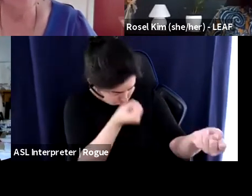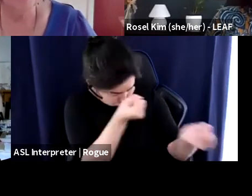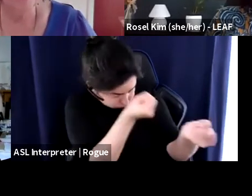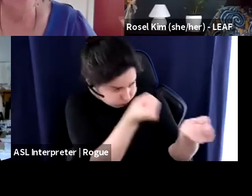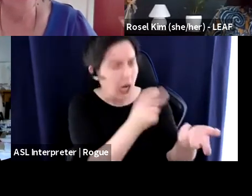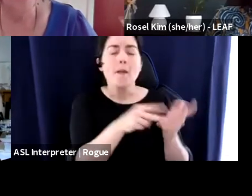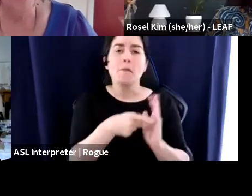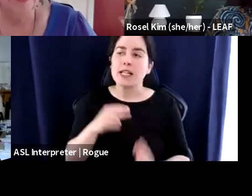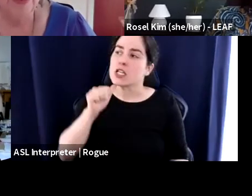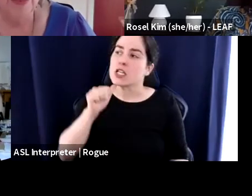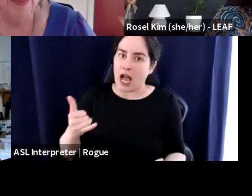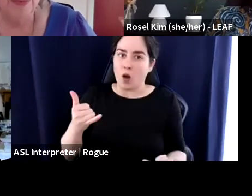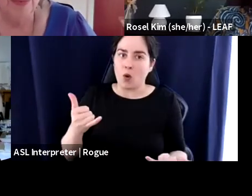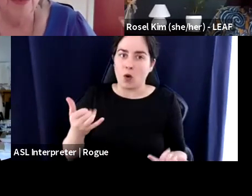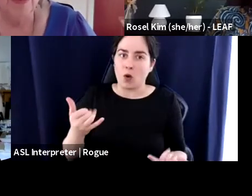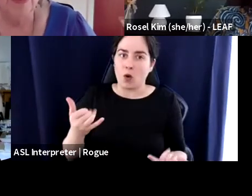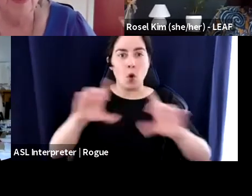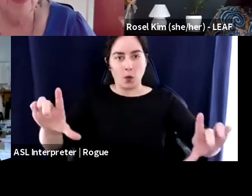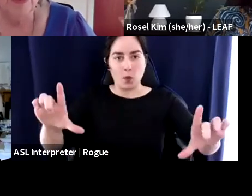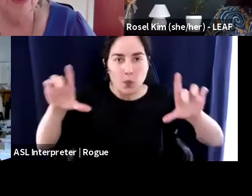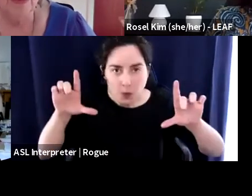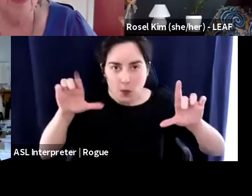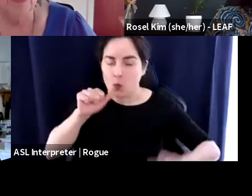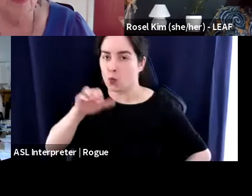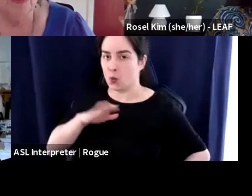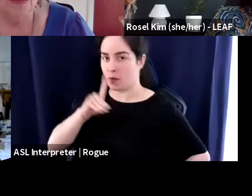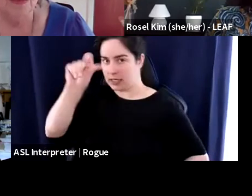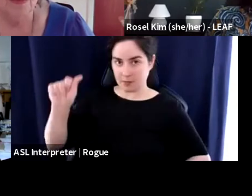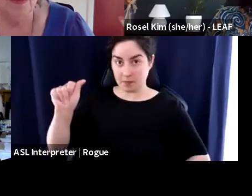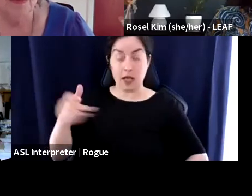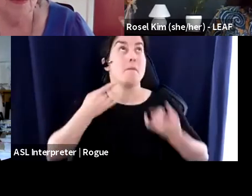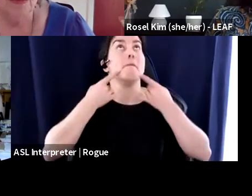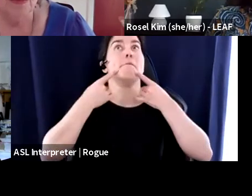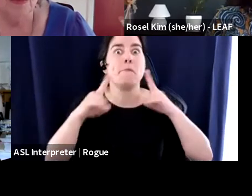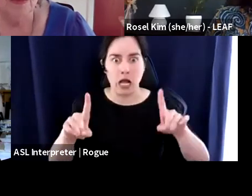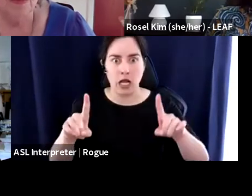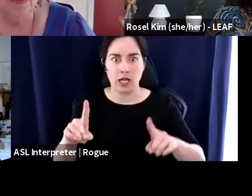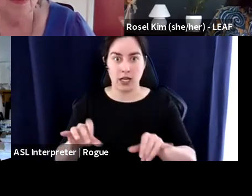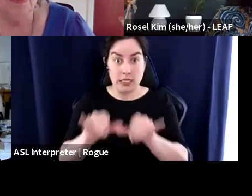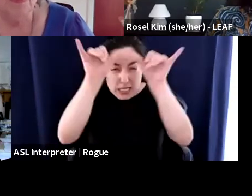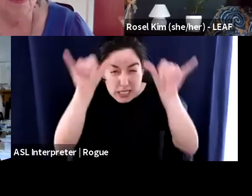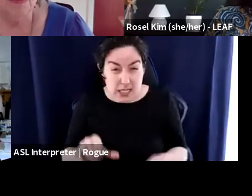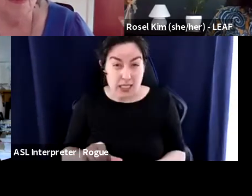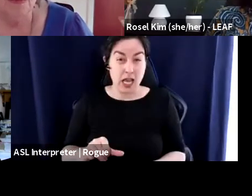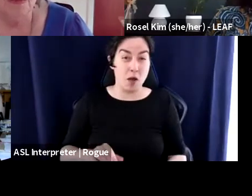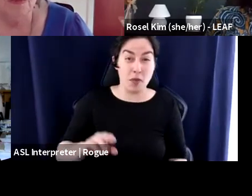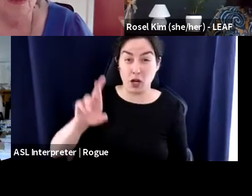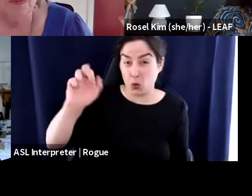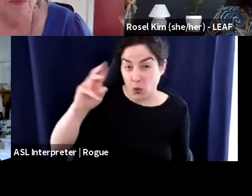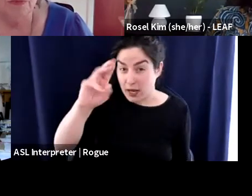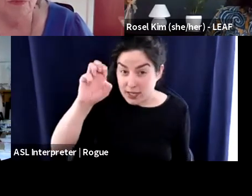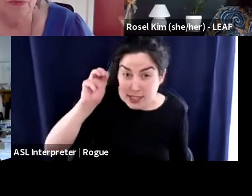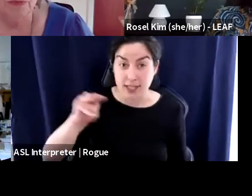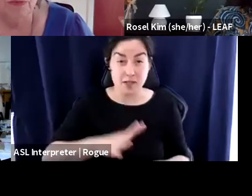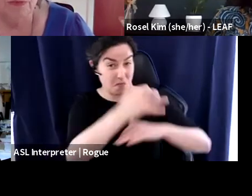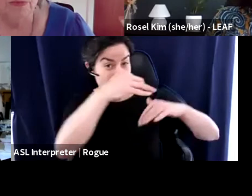I'm really grateful for the fact that we've finally seen movement around systemic racism, and that Indigenous and Black women are finally finding space,